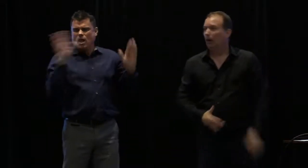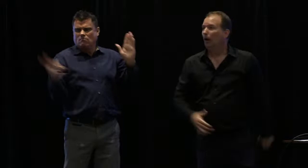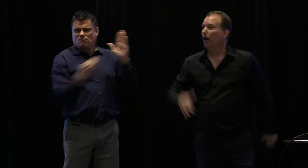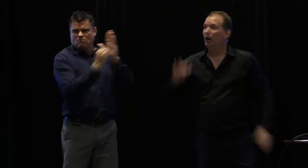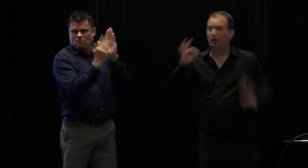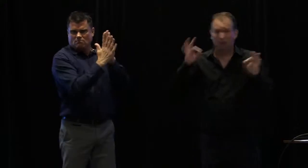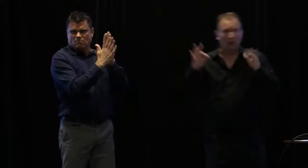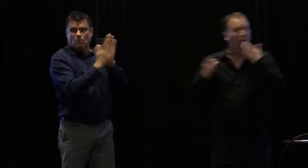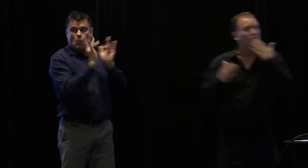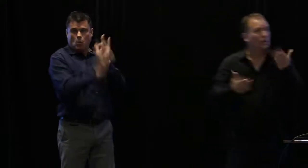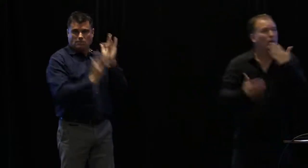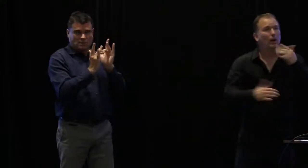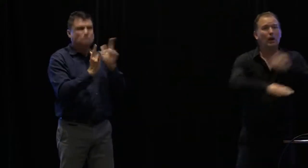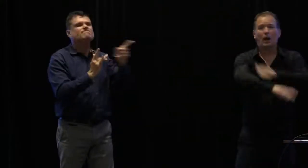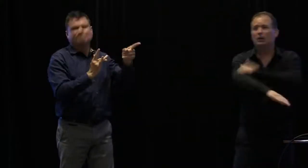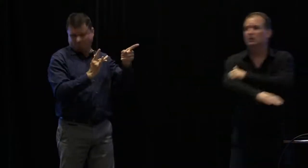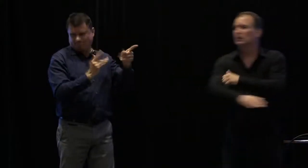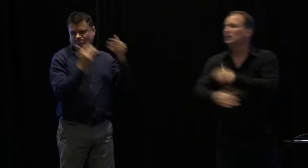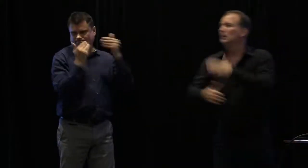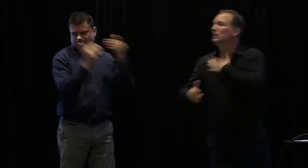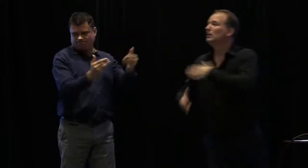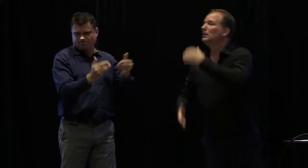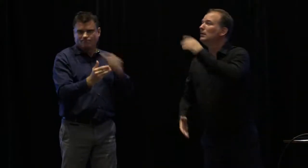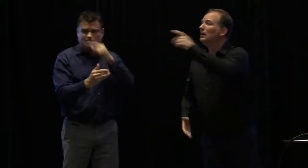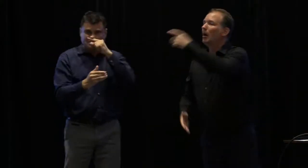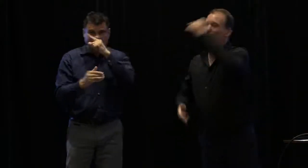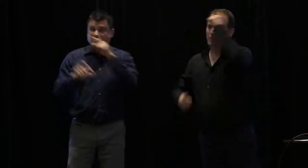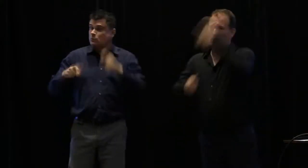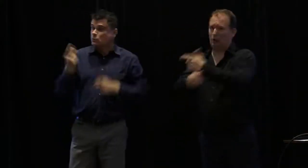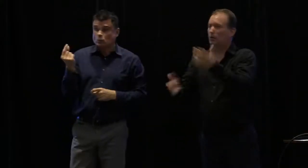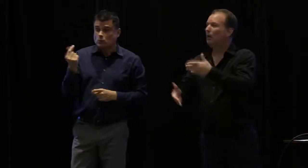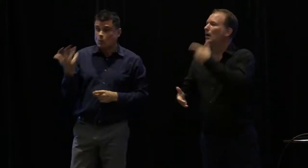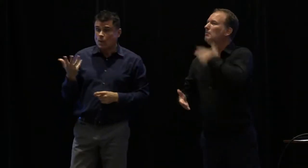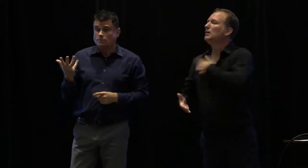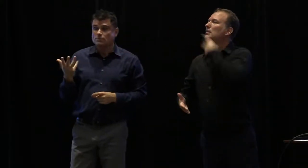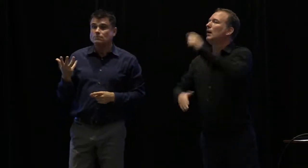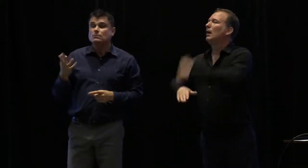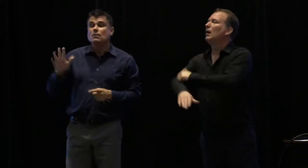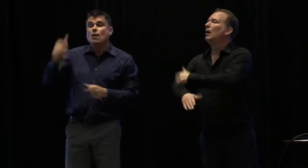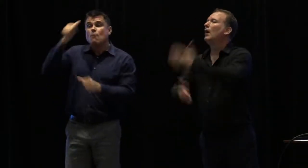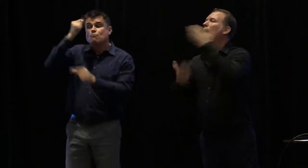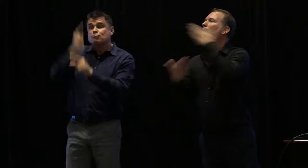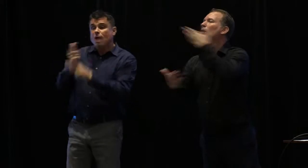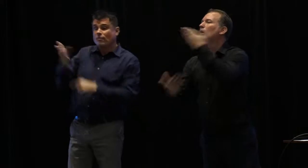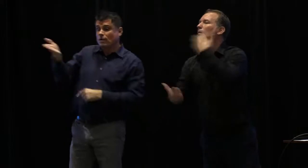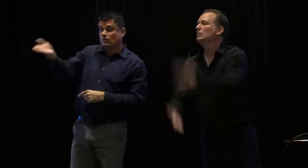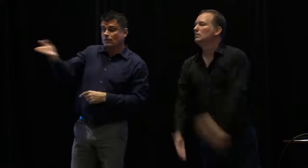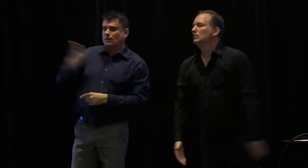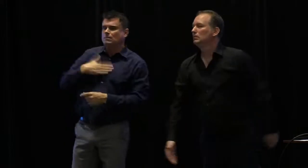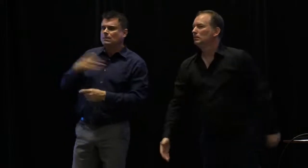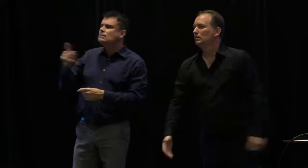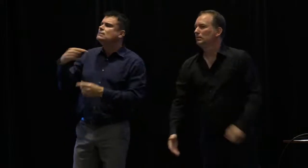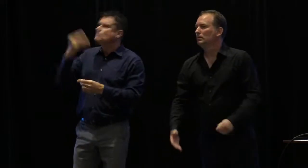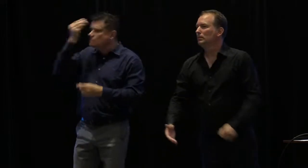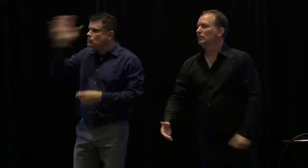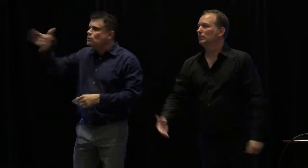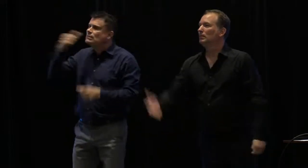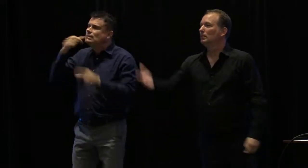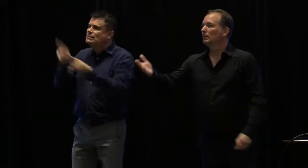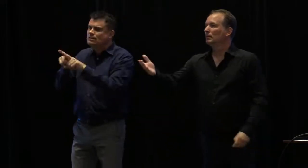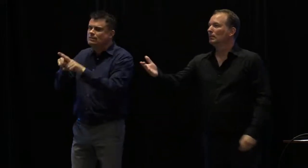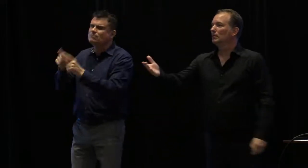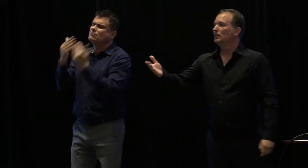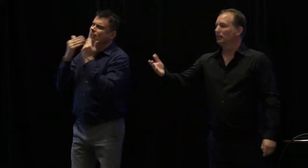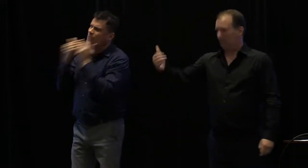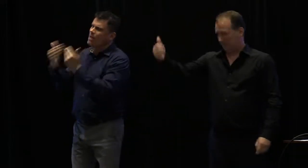for information to be posted on the website. That got posted, and then Elena got up there. Elena's with her brother tonight, so can't be with